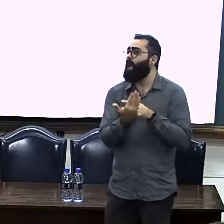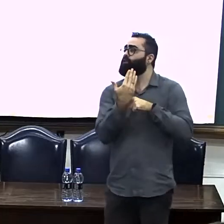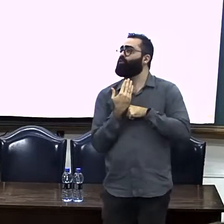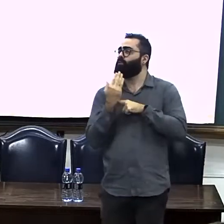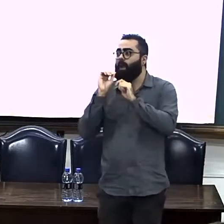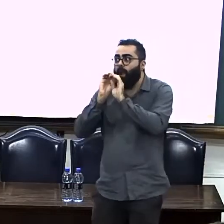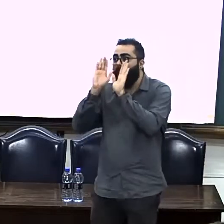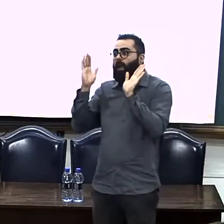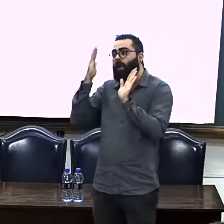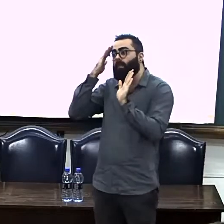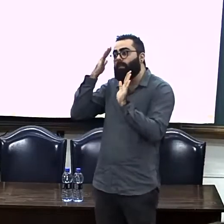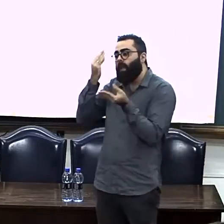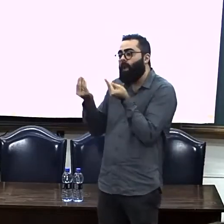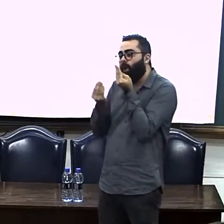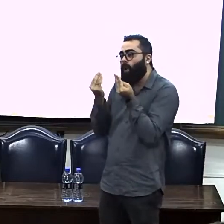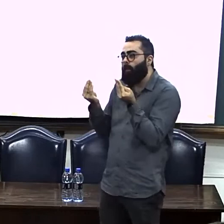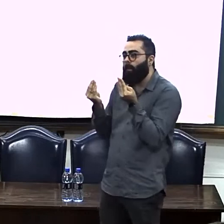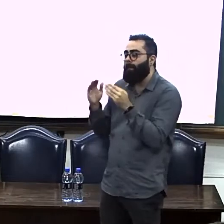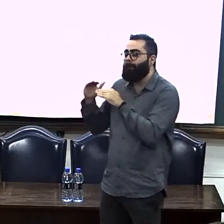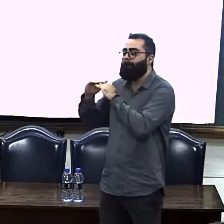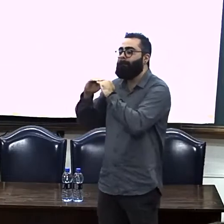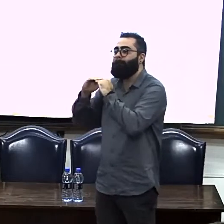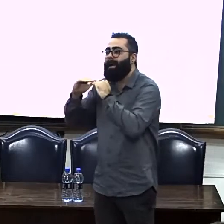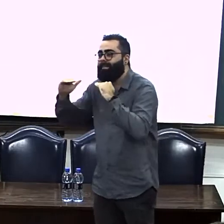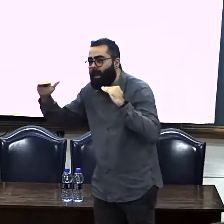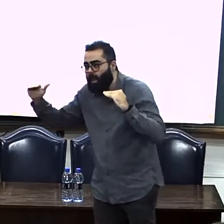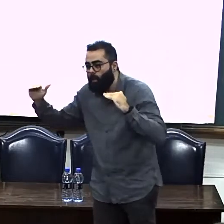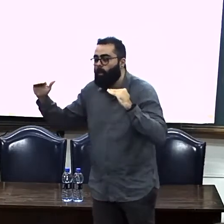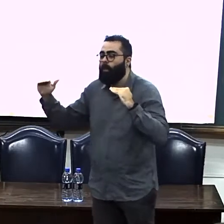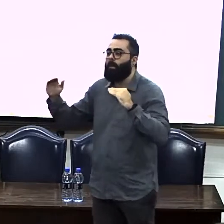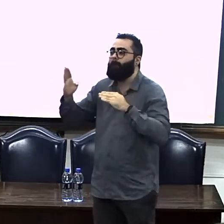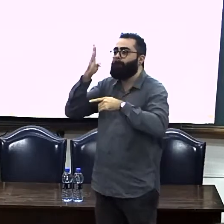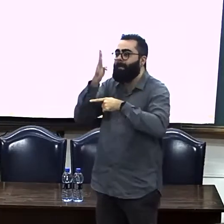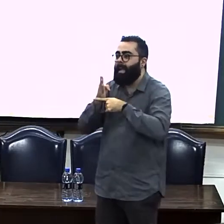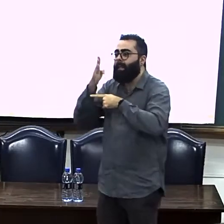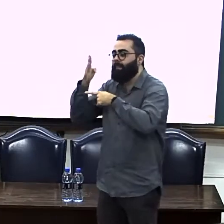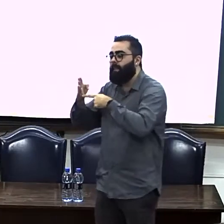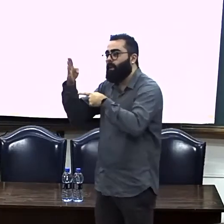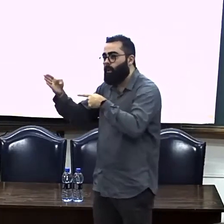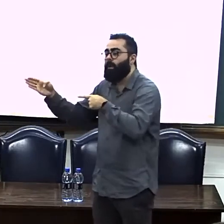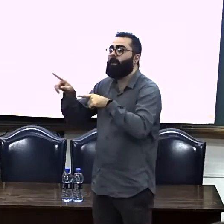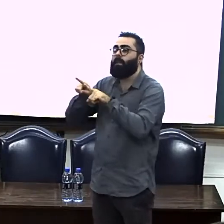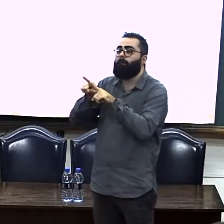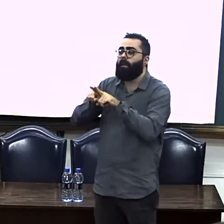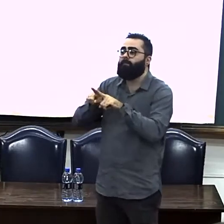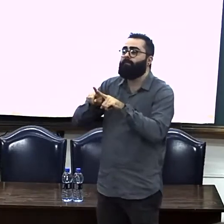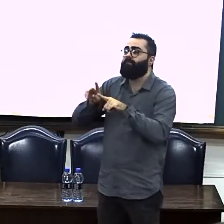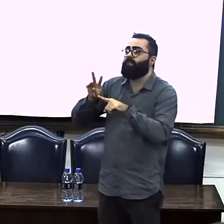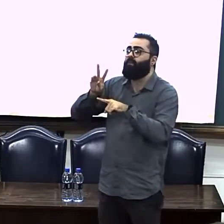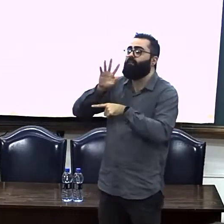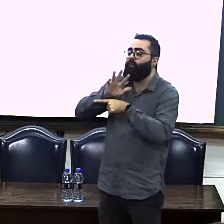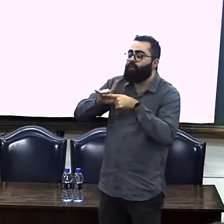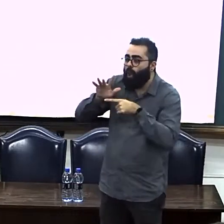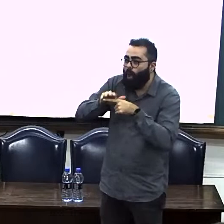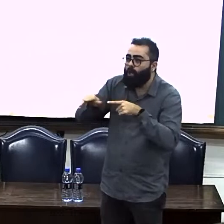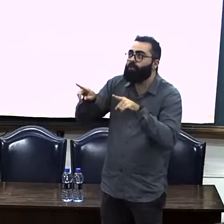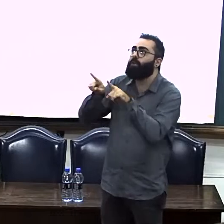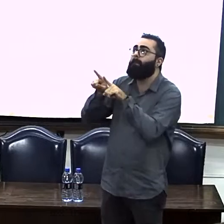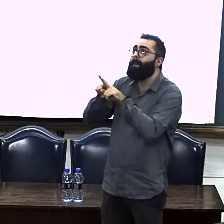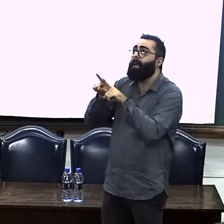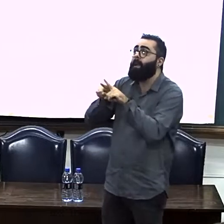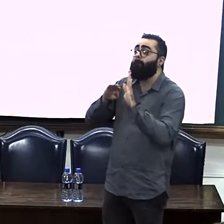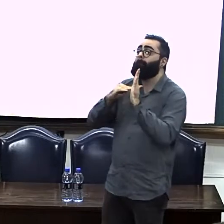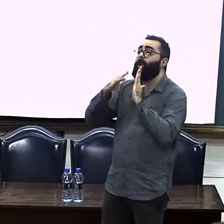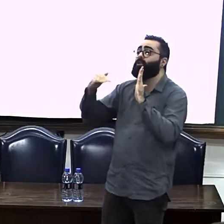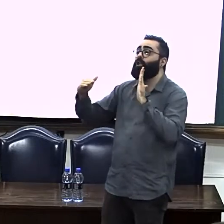and explicit framework to model how the phonological and prosodic organization is